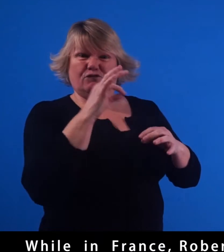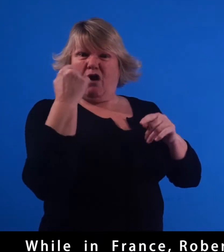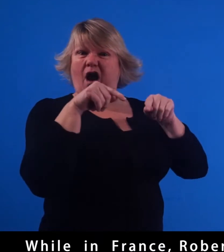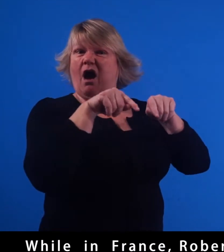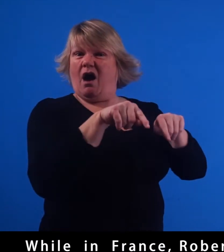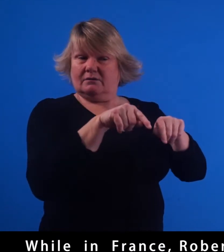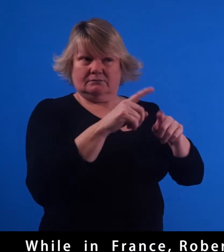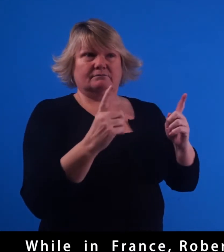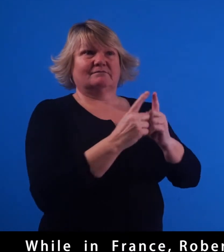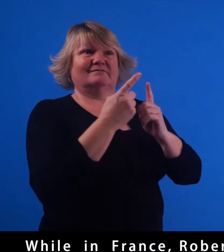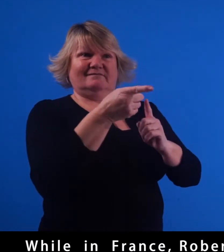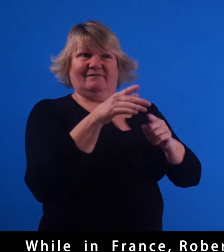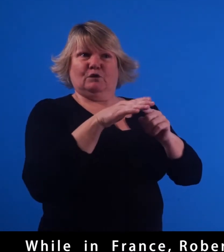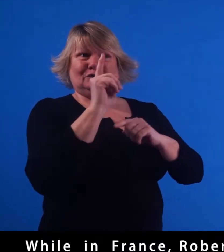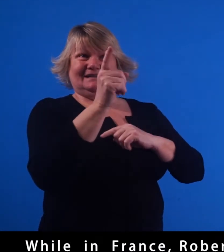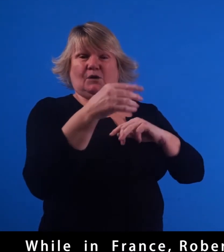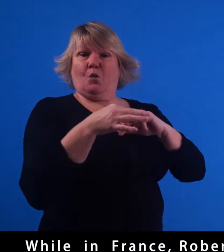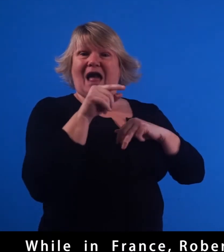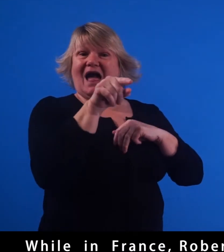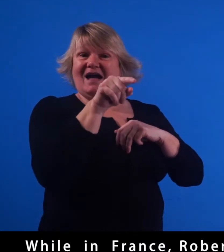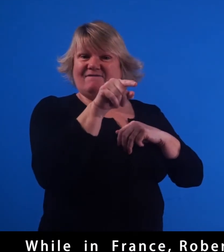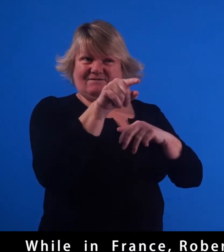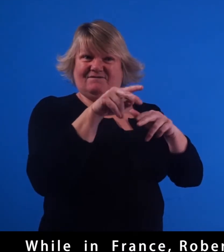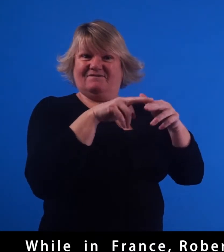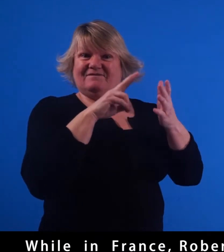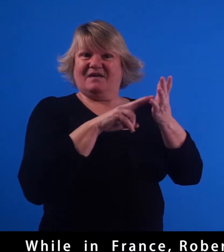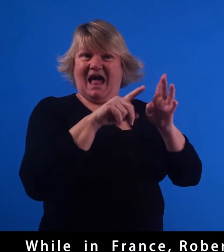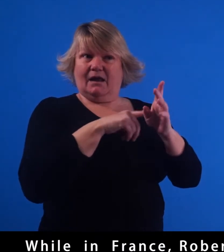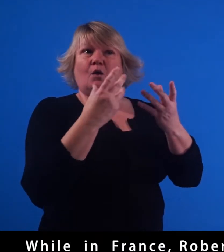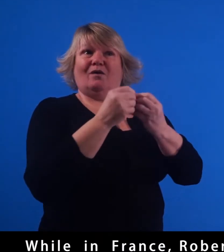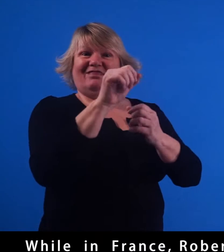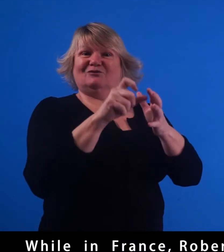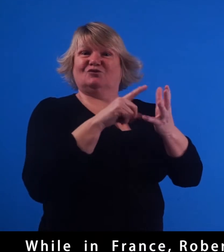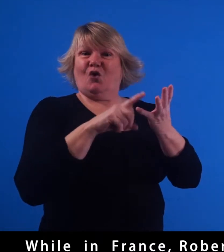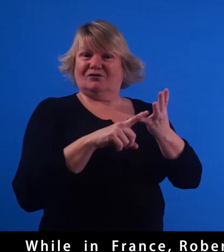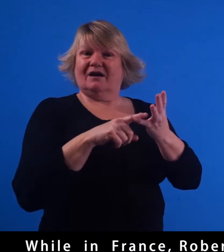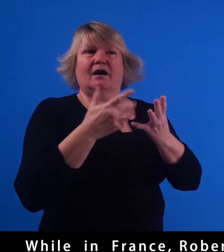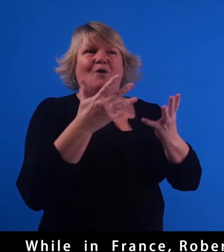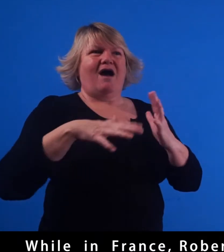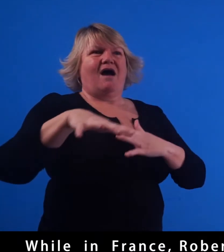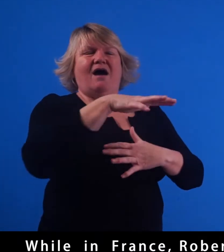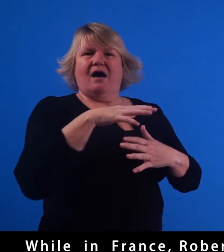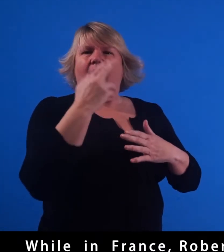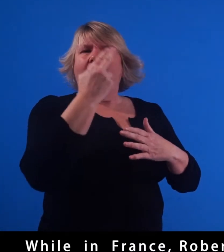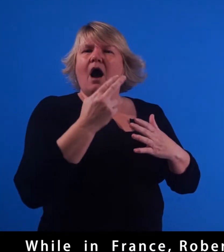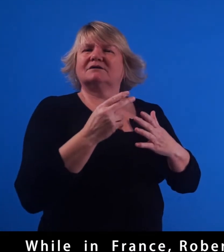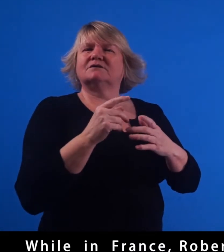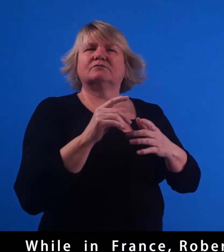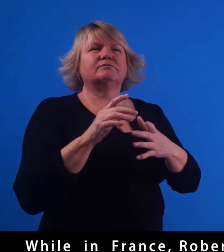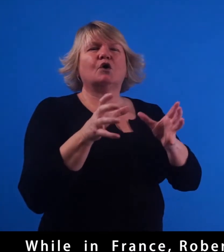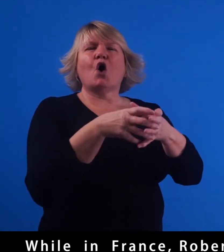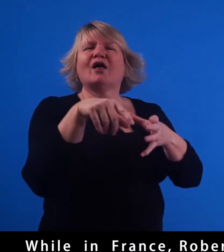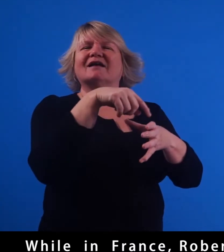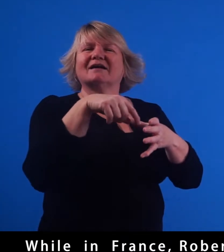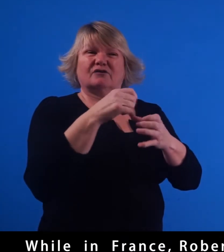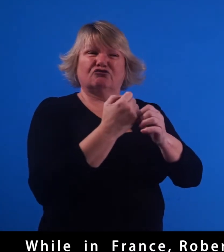While in France, Robert met his future wife, Fanny, and her daughter at an artist colony